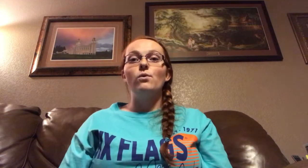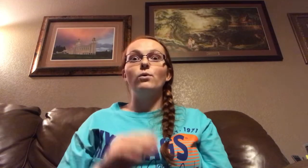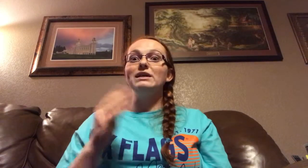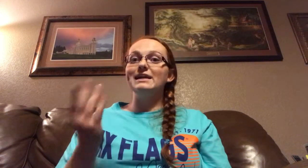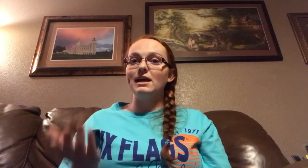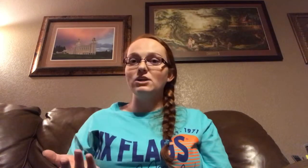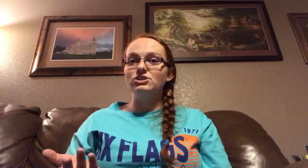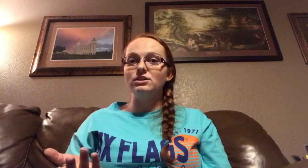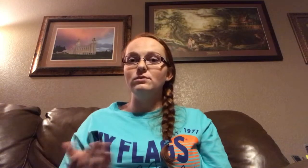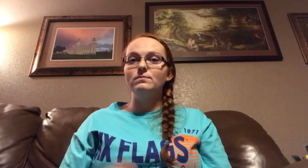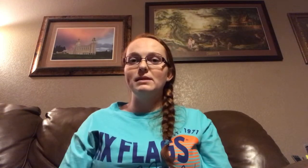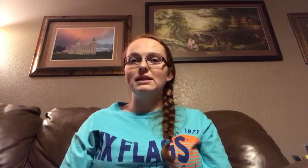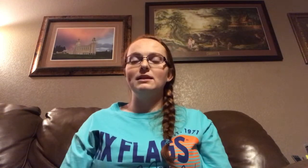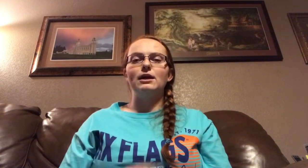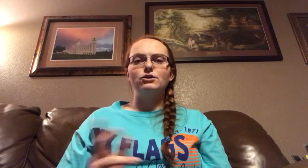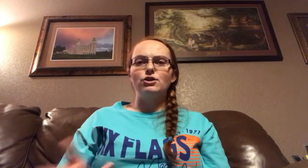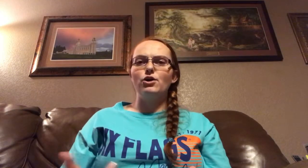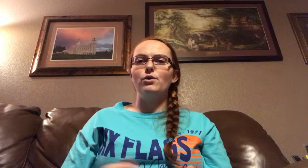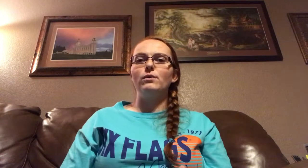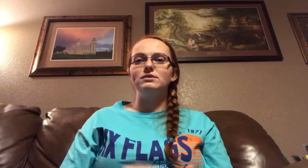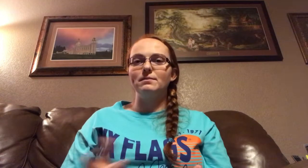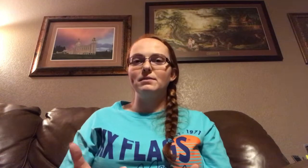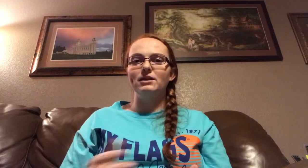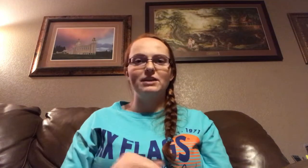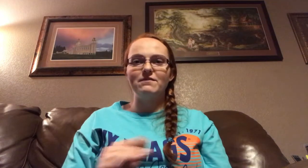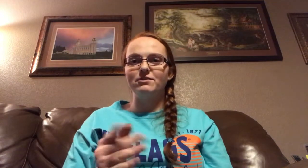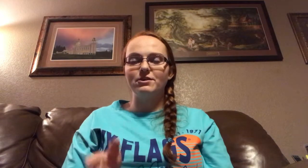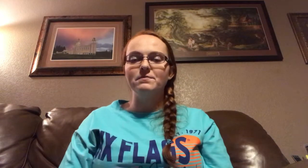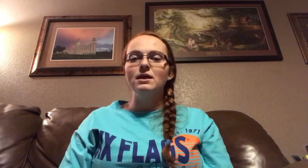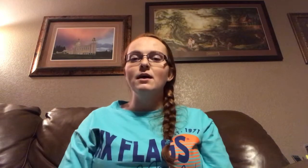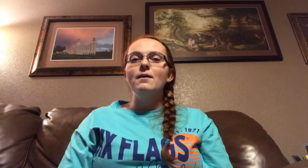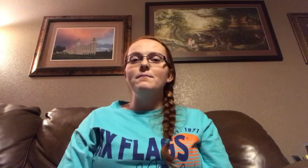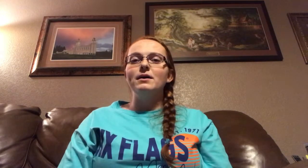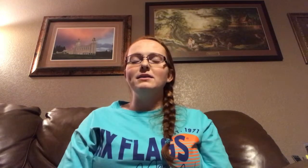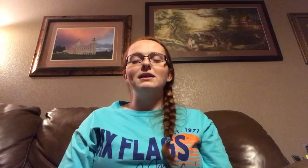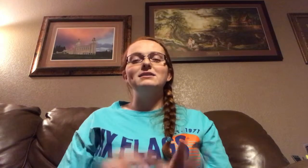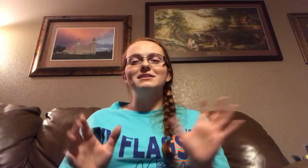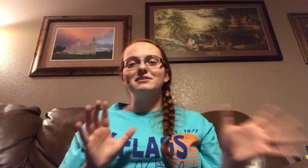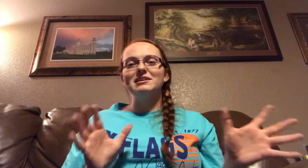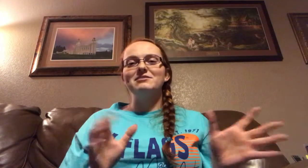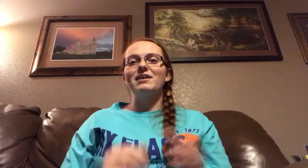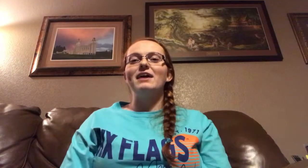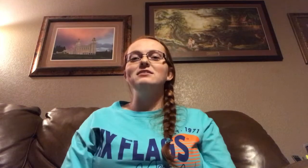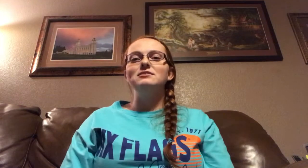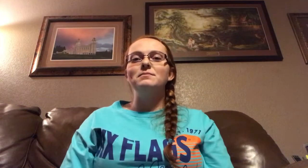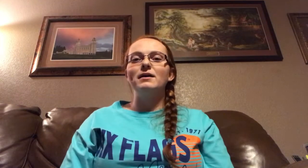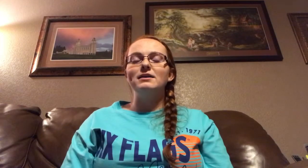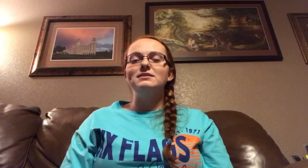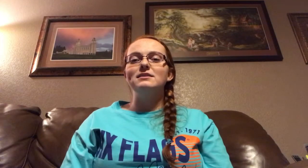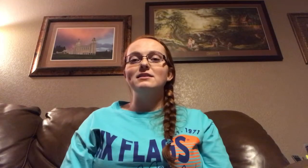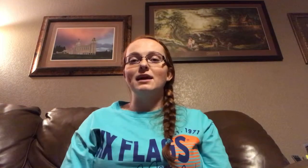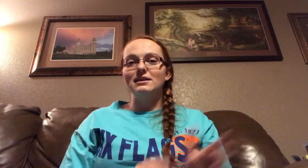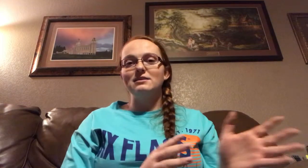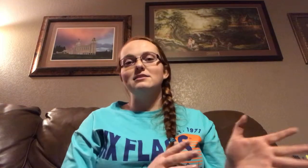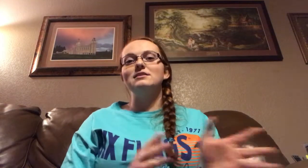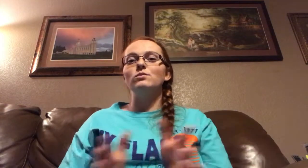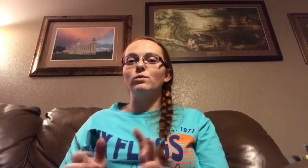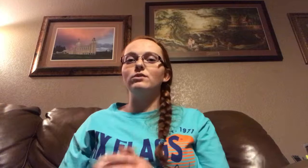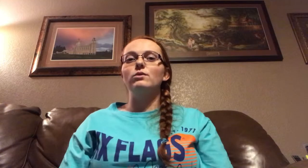Or negation, meaning like no or something, never. But that's a little advanced, but that is the word